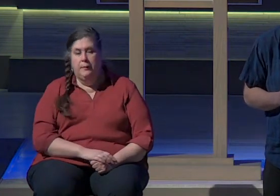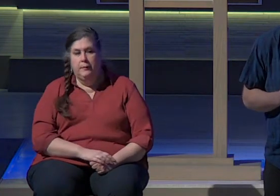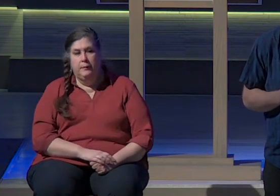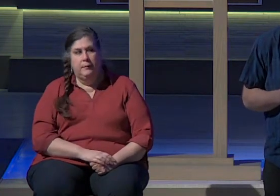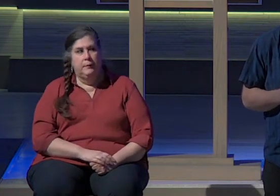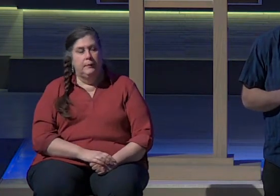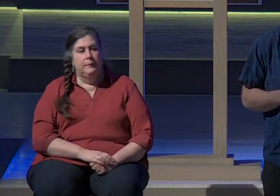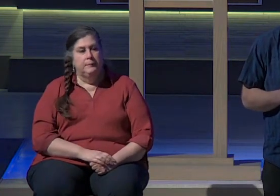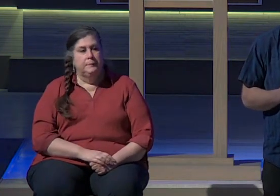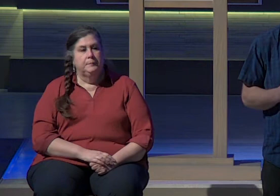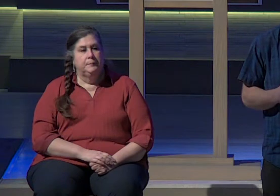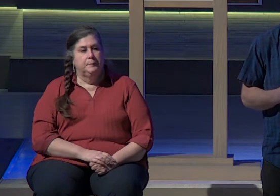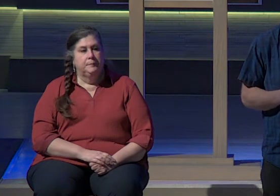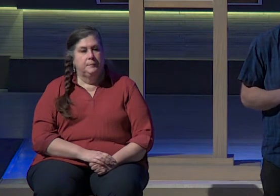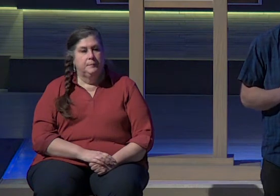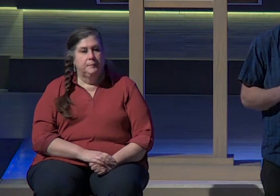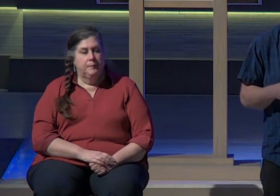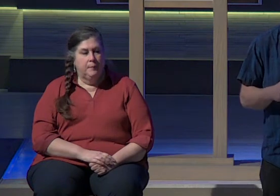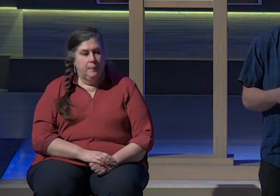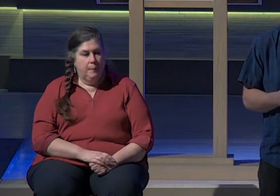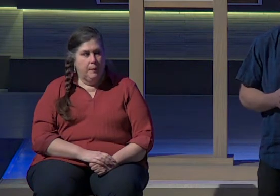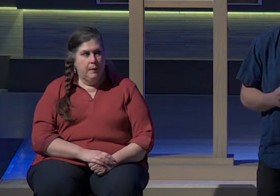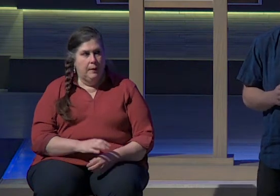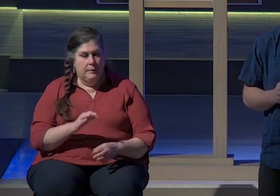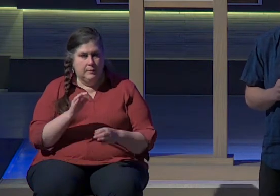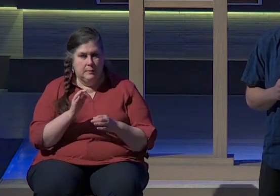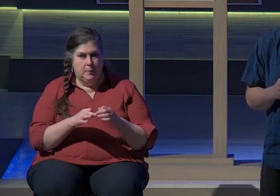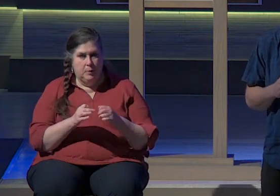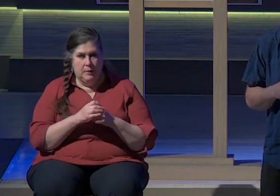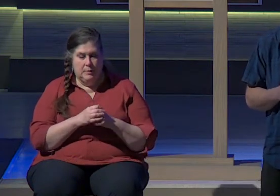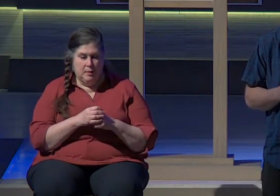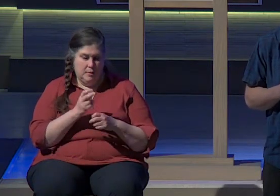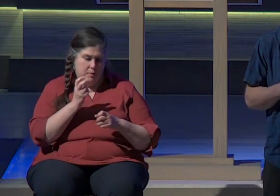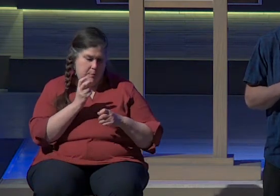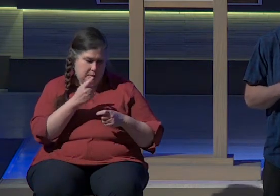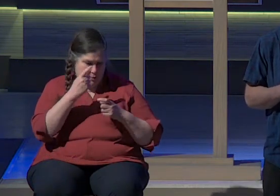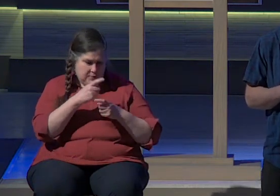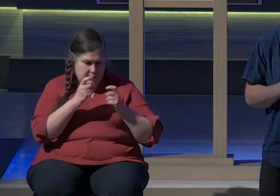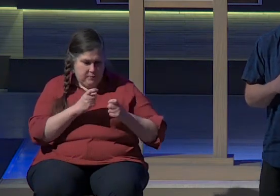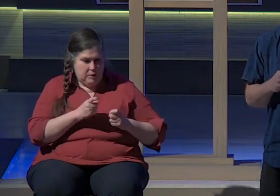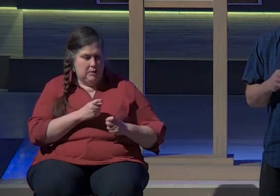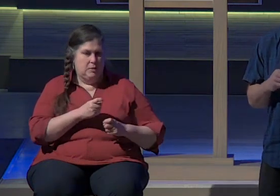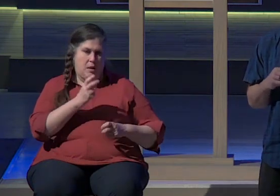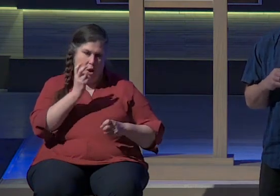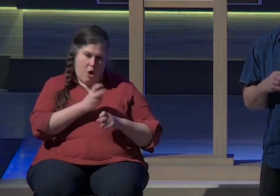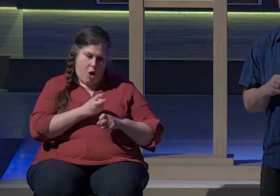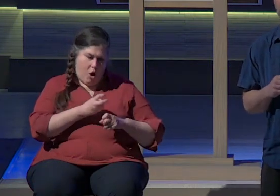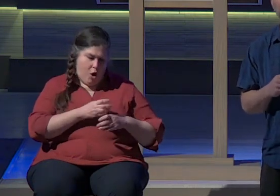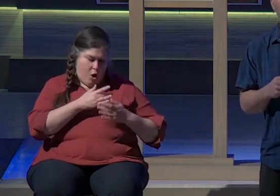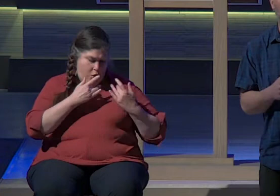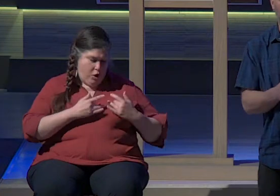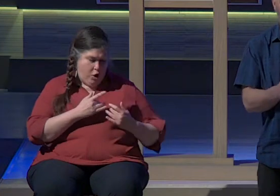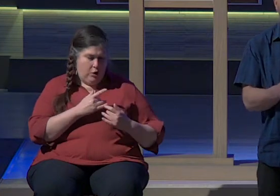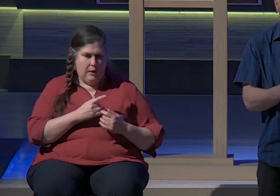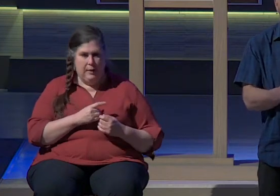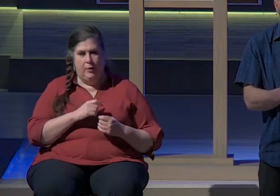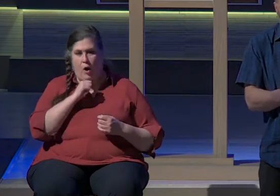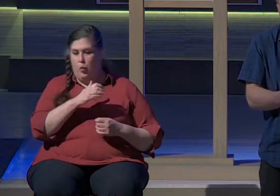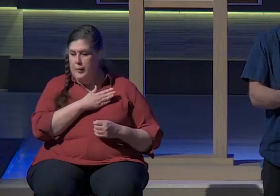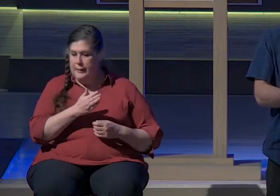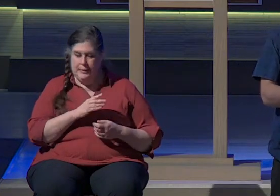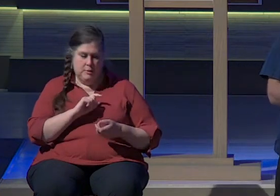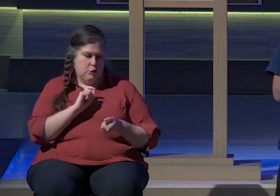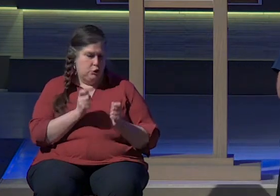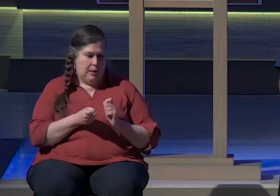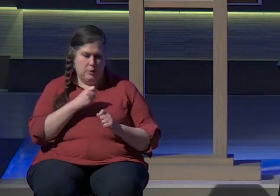That's it. It's rebellion. It is sinfulness. It is hard-heartedness and unwillingness to turn and repent.